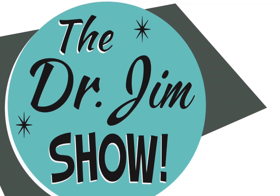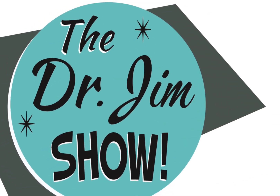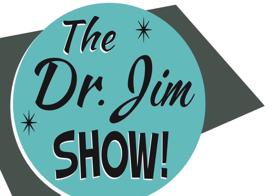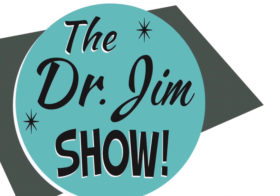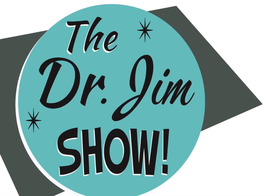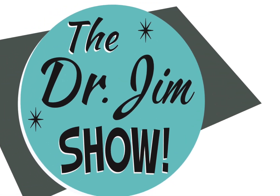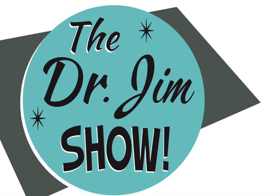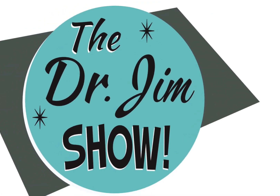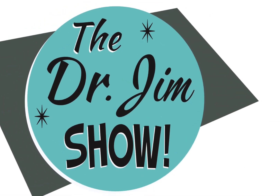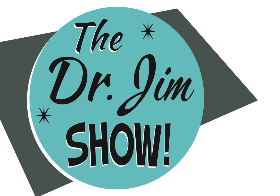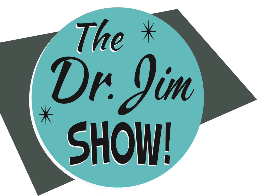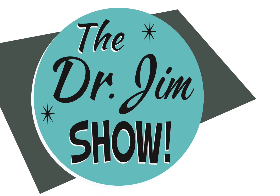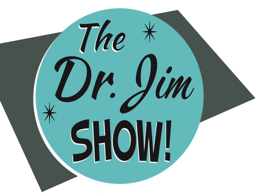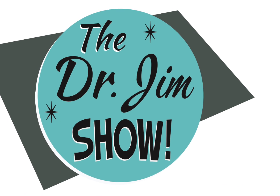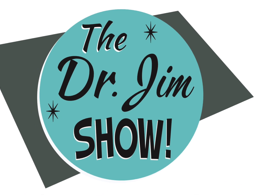It's the Dr. Jim Show.